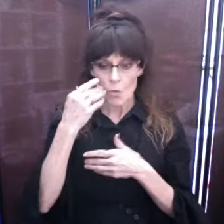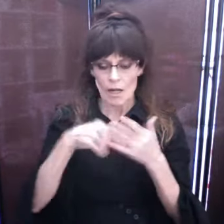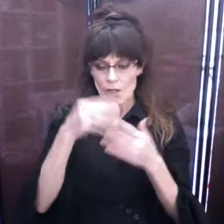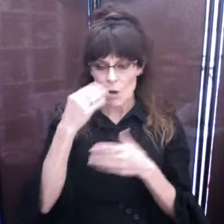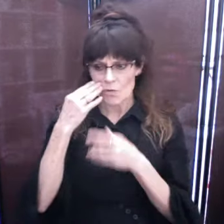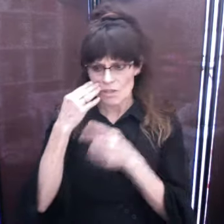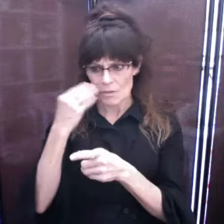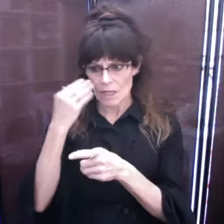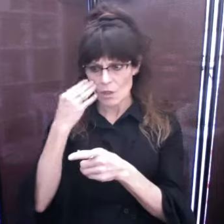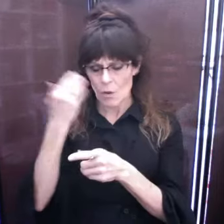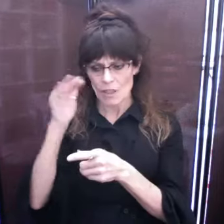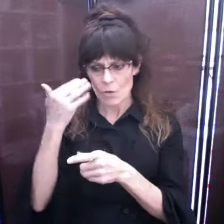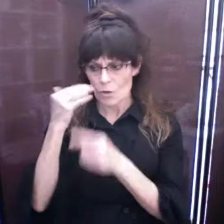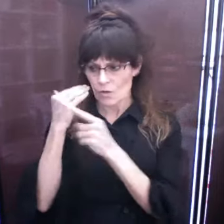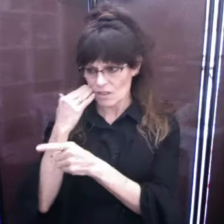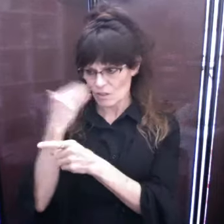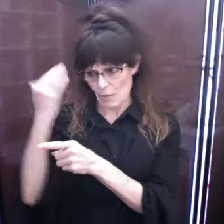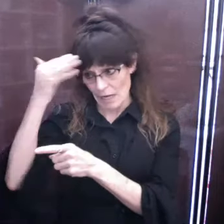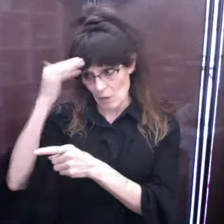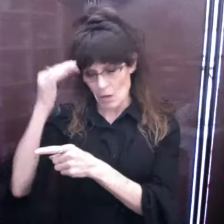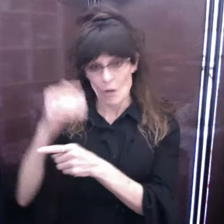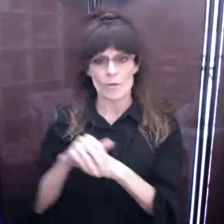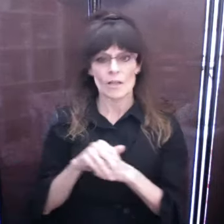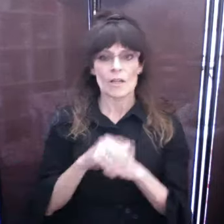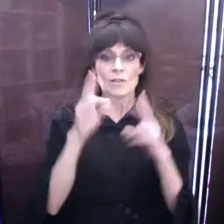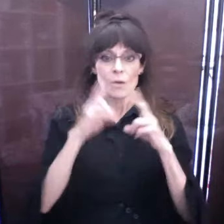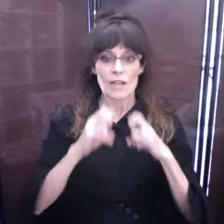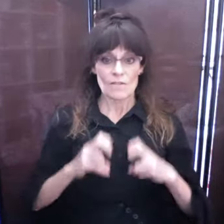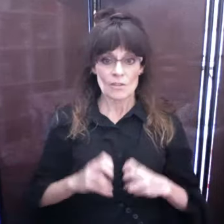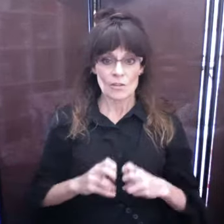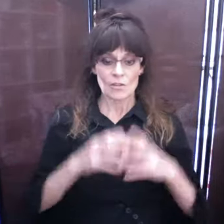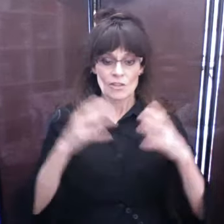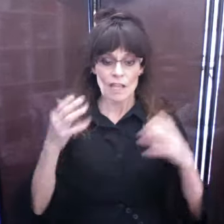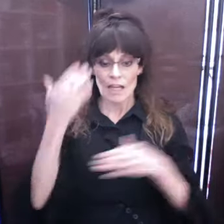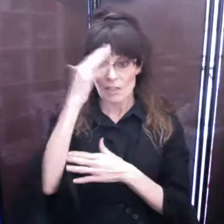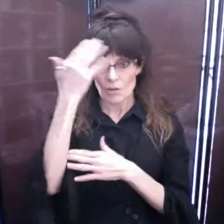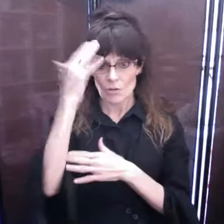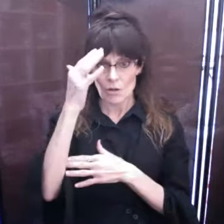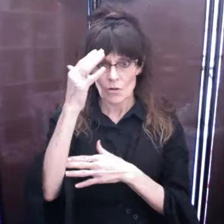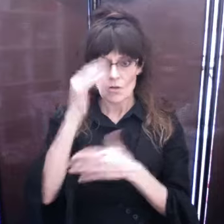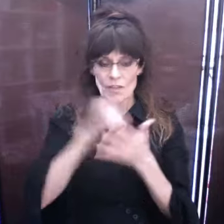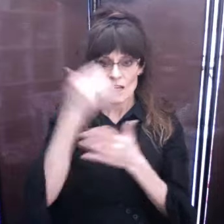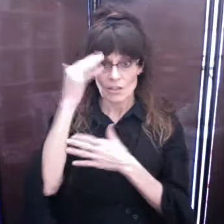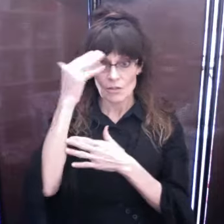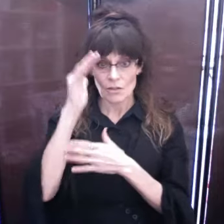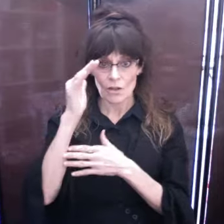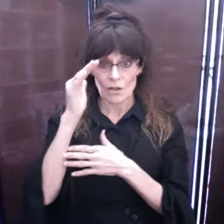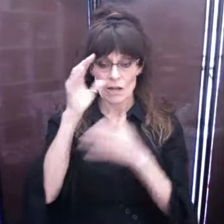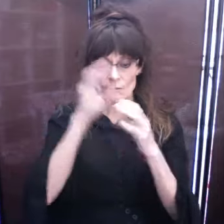know that I don't know. And when I go into inventory, there's a lot that I don't know that I don't know. So I'm looking for new information. One